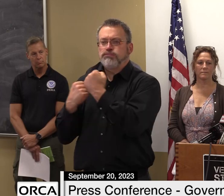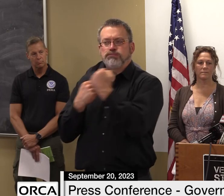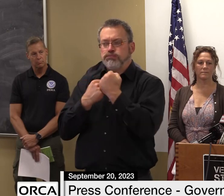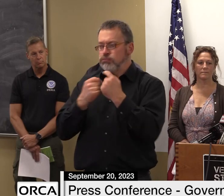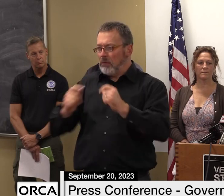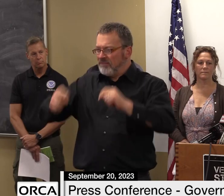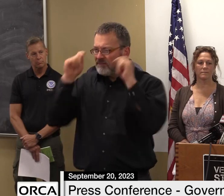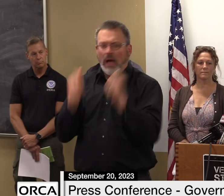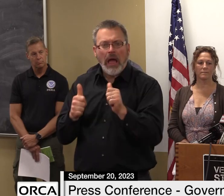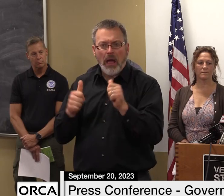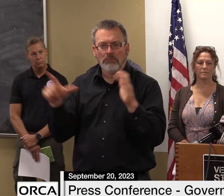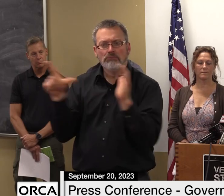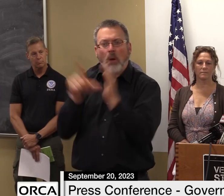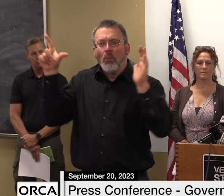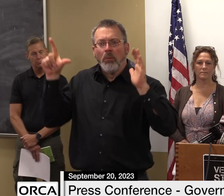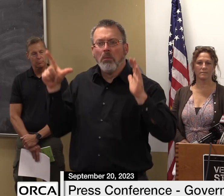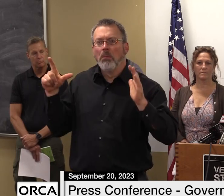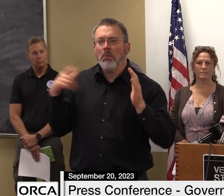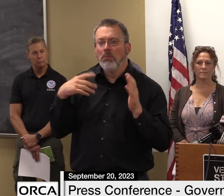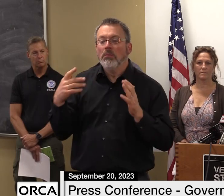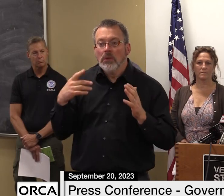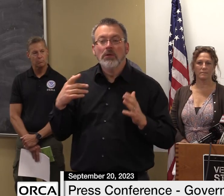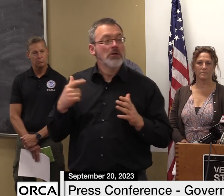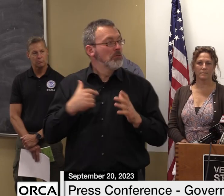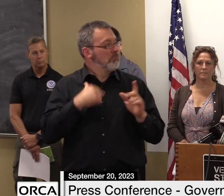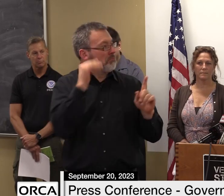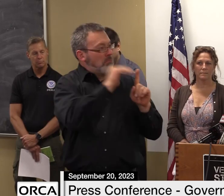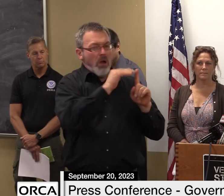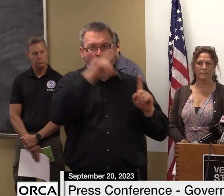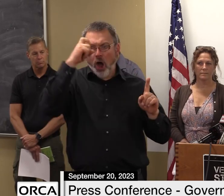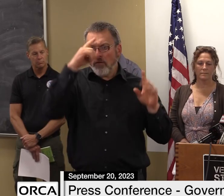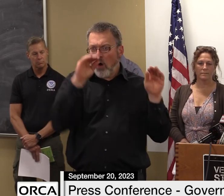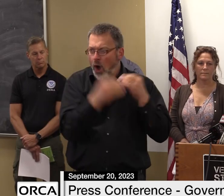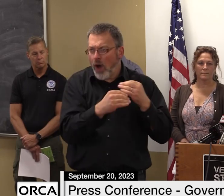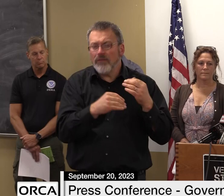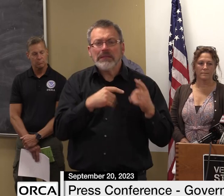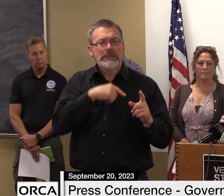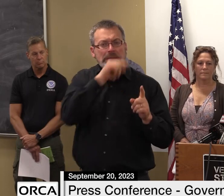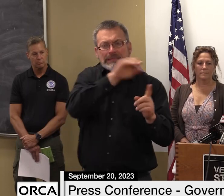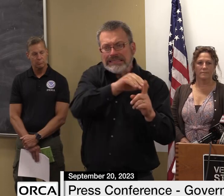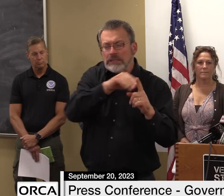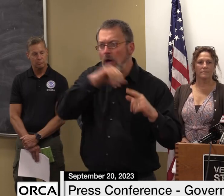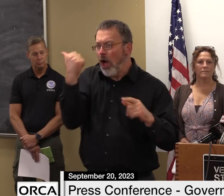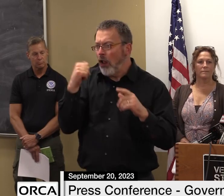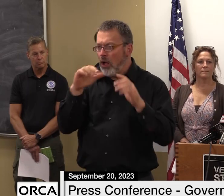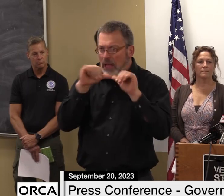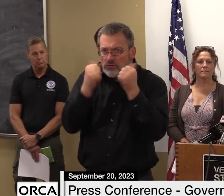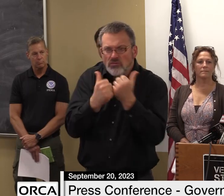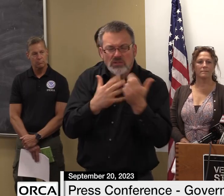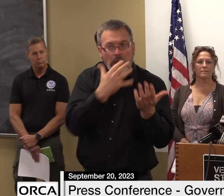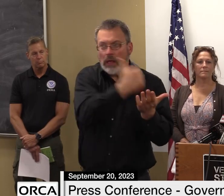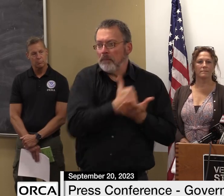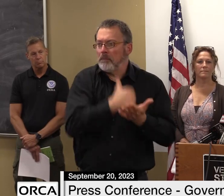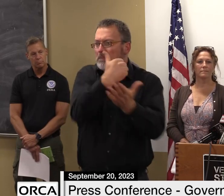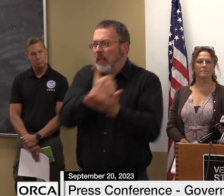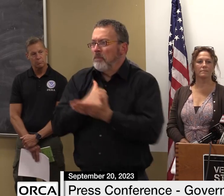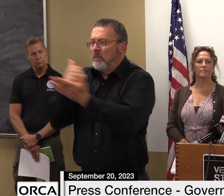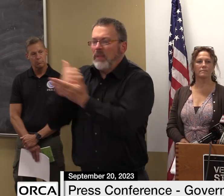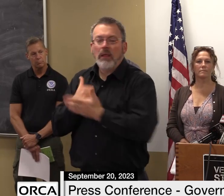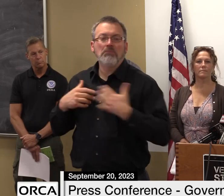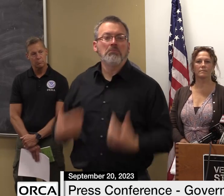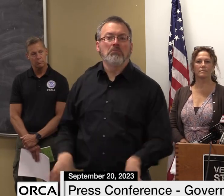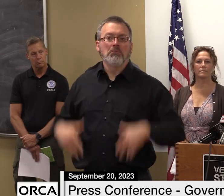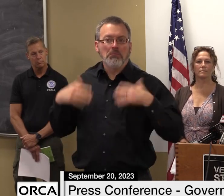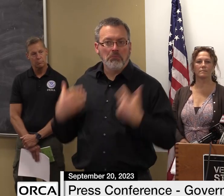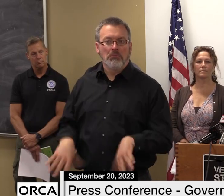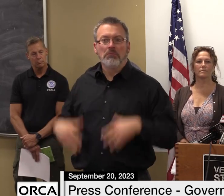and guidance from the governor's office and the other state programs and state employees that have helped us along the way. The first $20,000 grant was